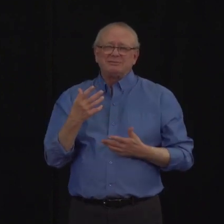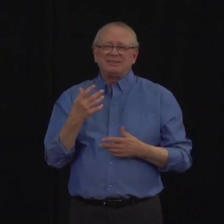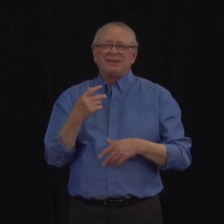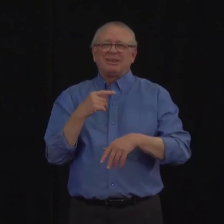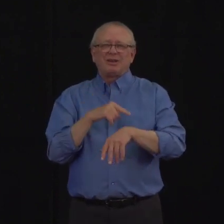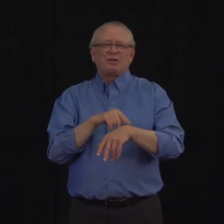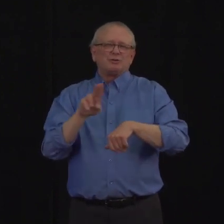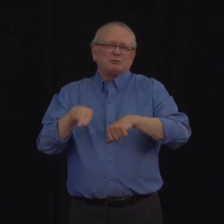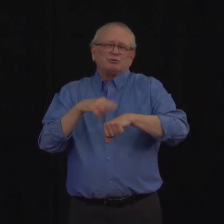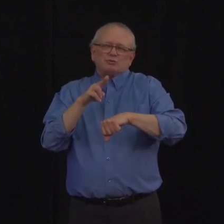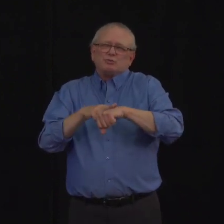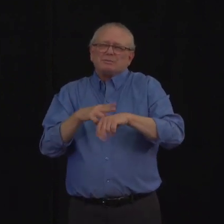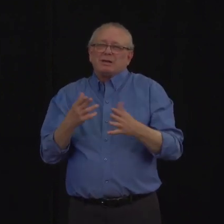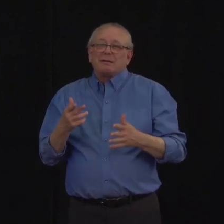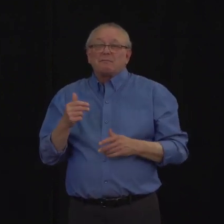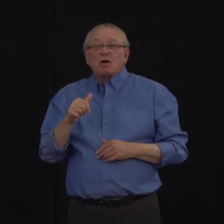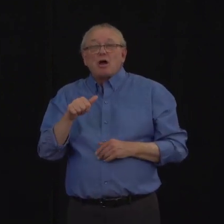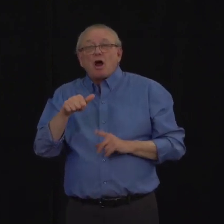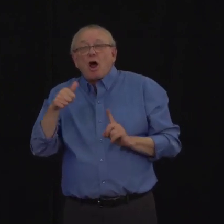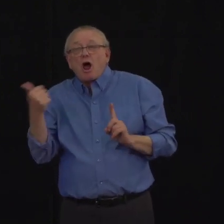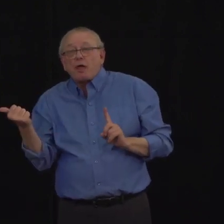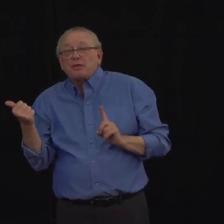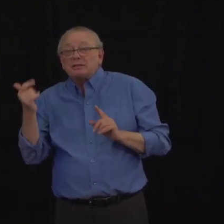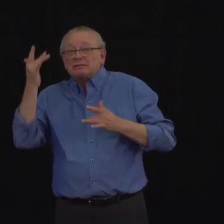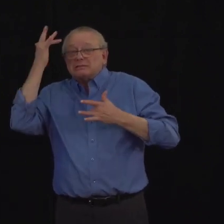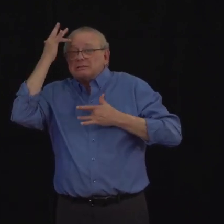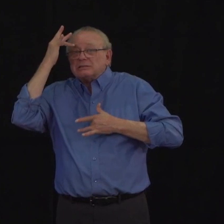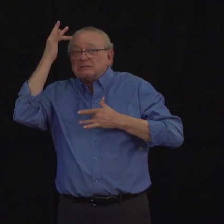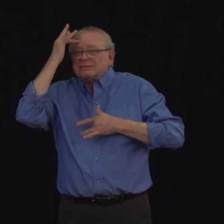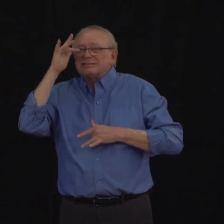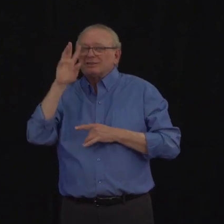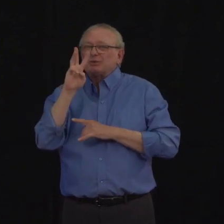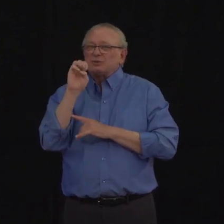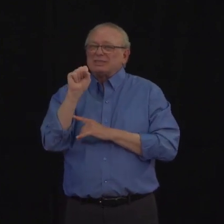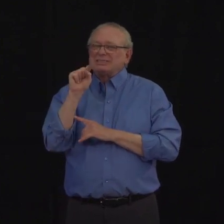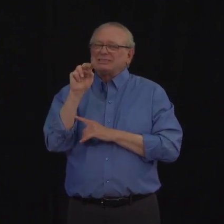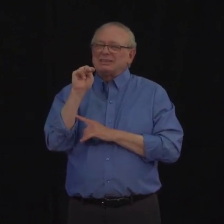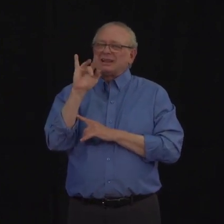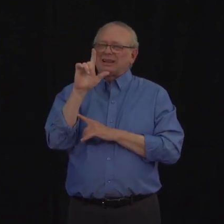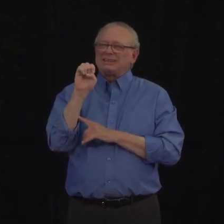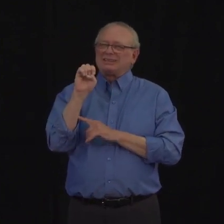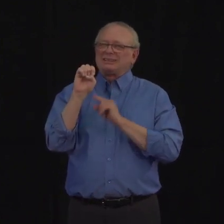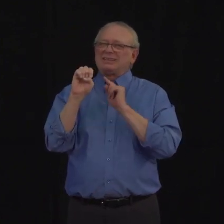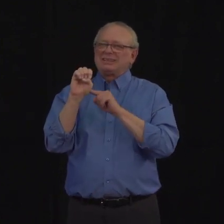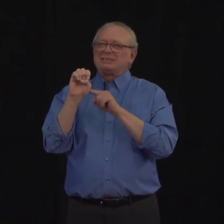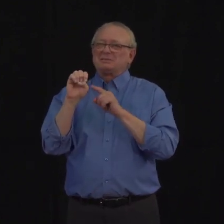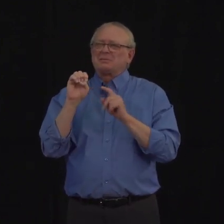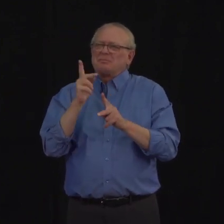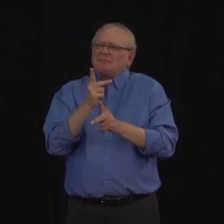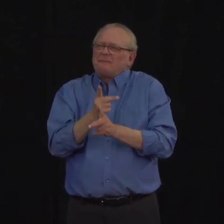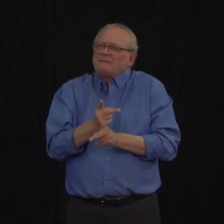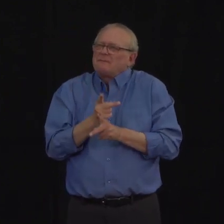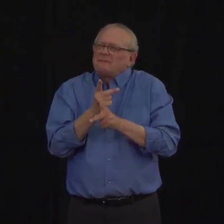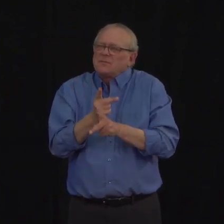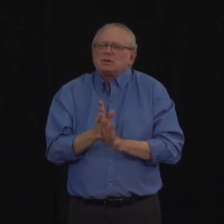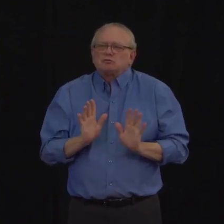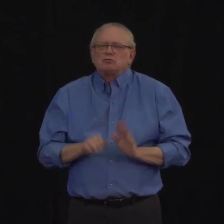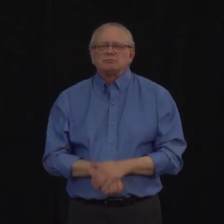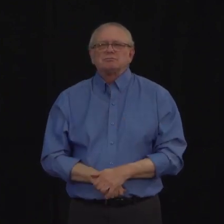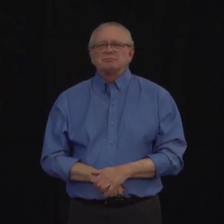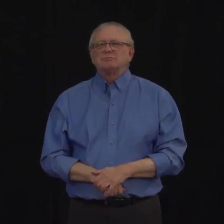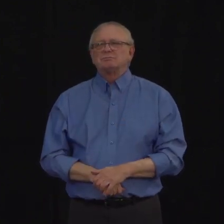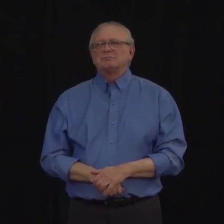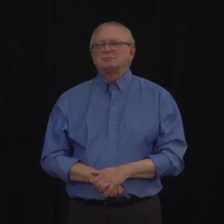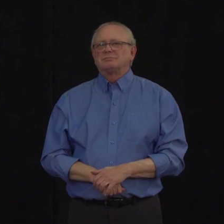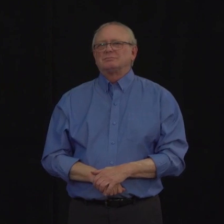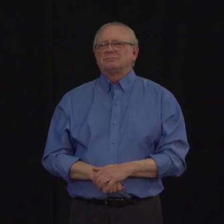significant illness here is West Nile virus. Operator, can you put through the next question, please? Next is Heather Yoricks with Global